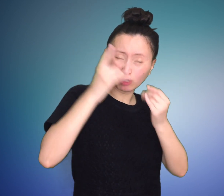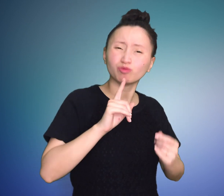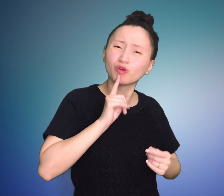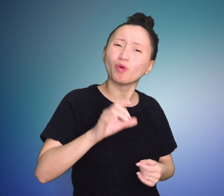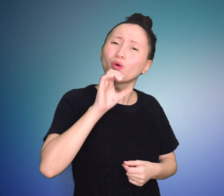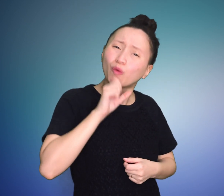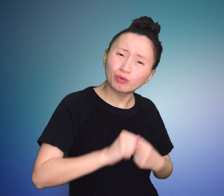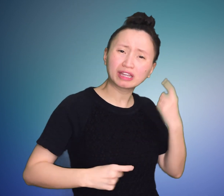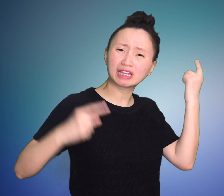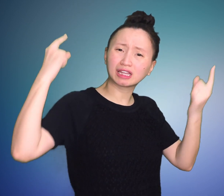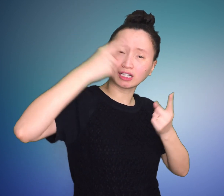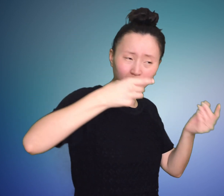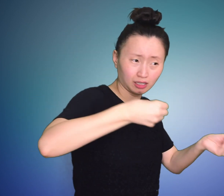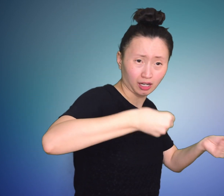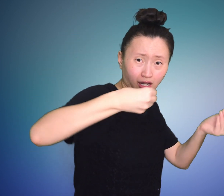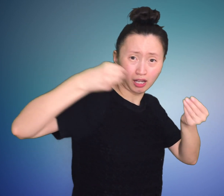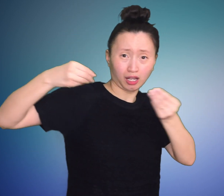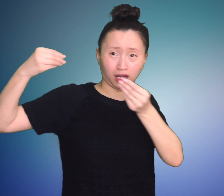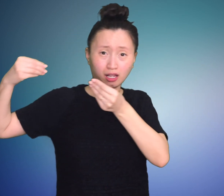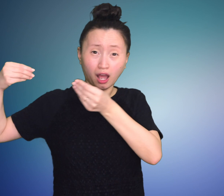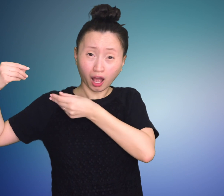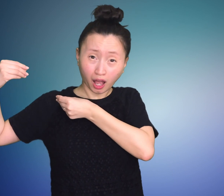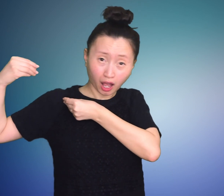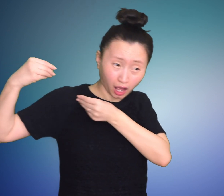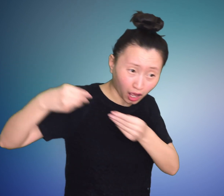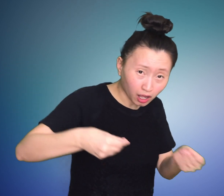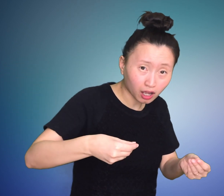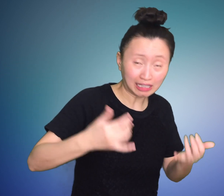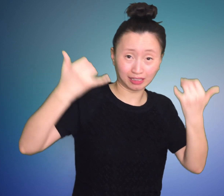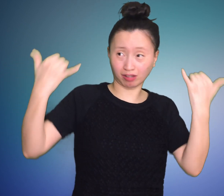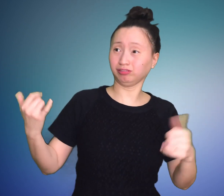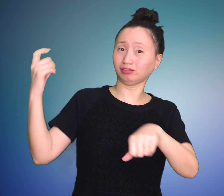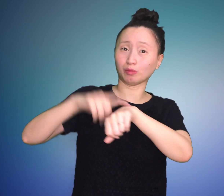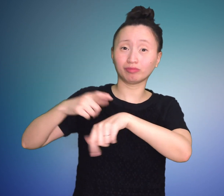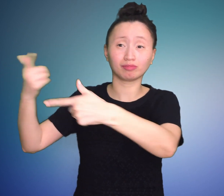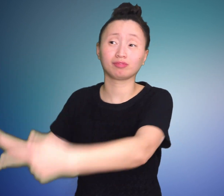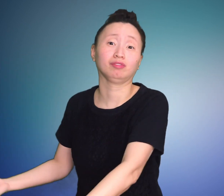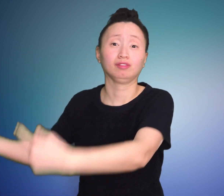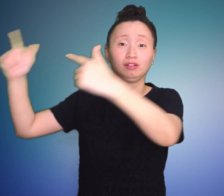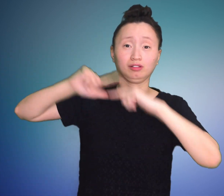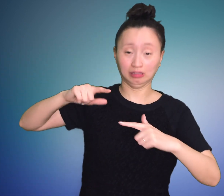within families of Asian heritage, but these teachings are often old ways of thinking.